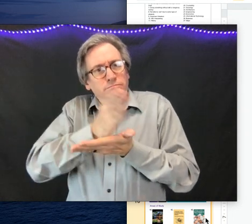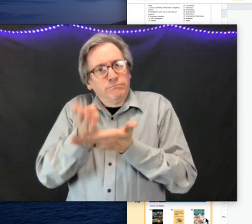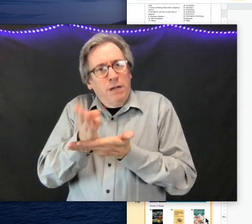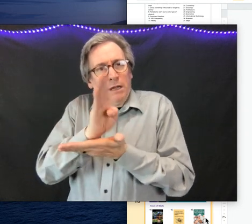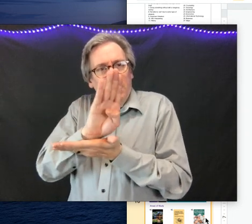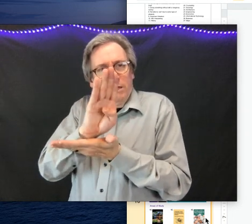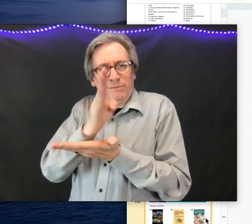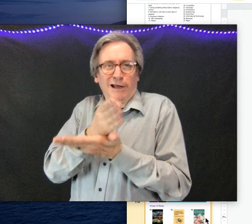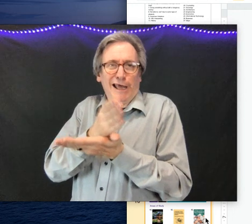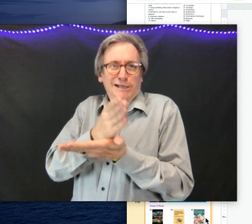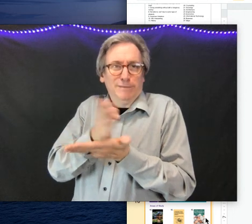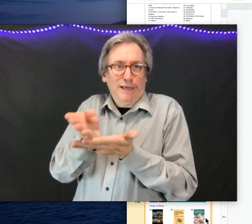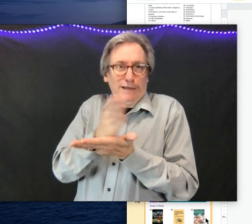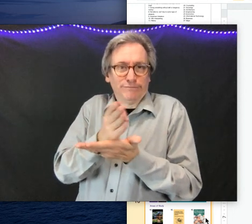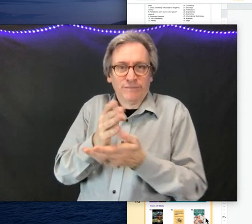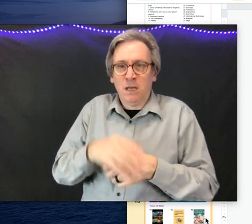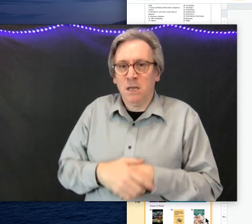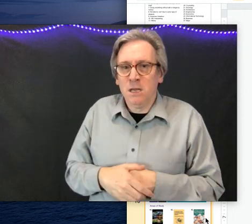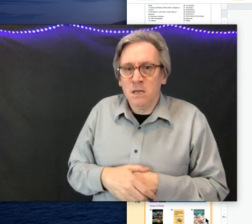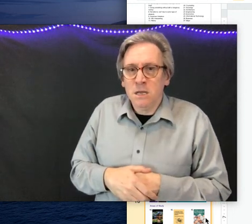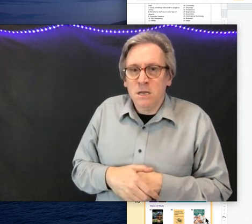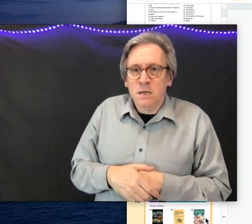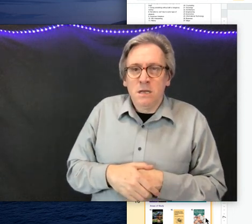budget. Again, it's a B.